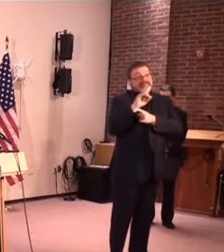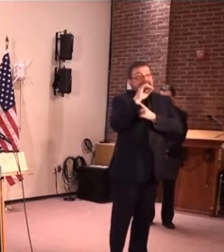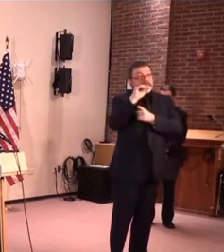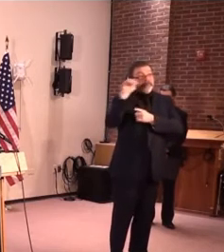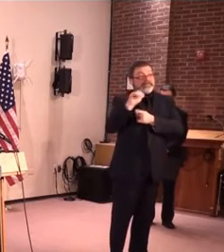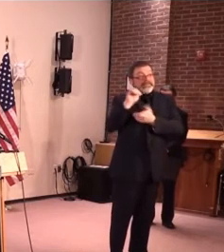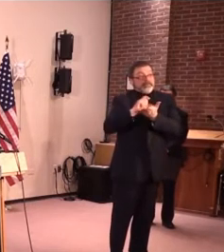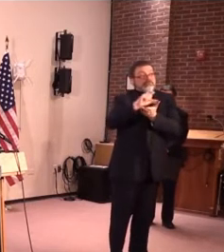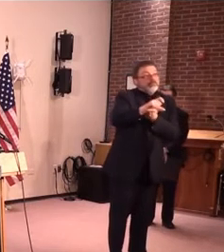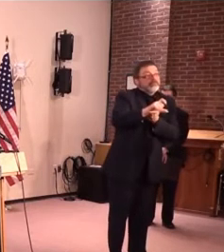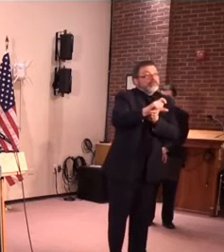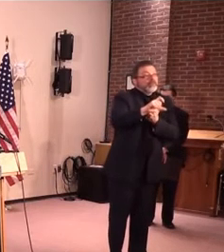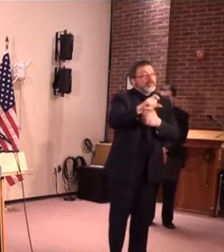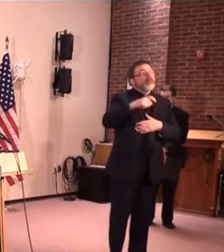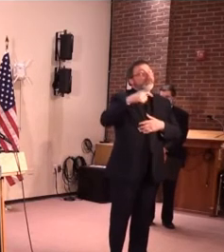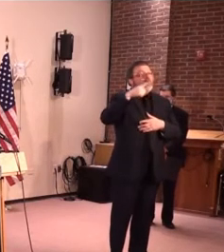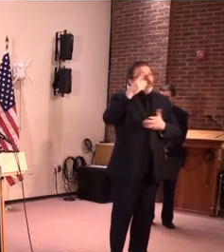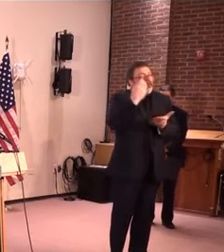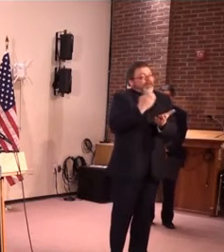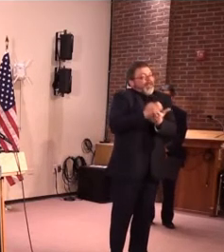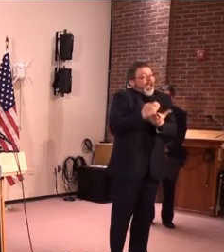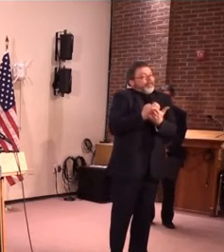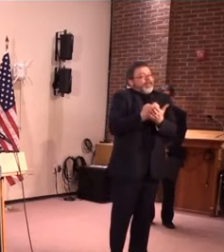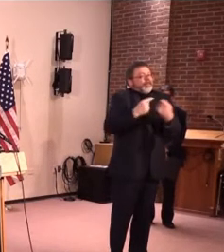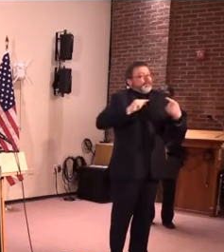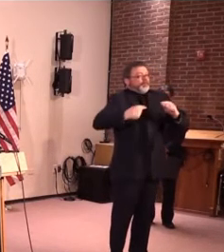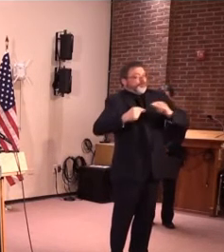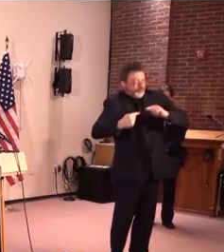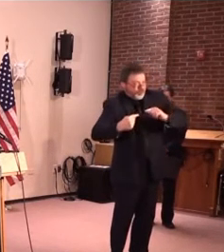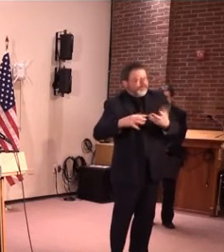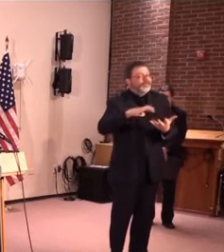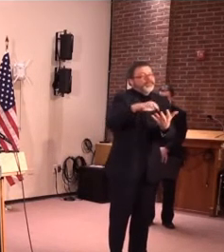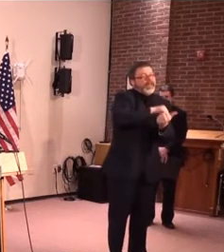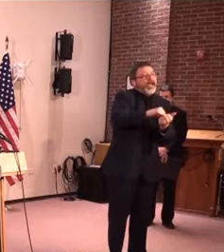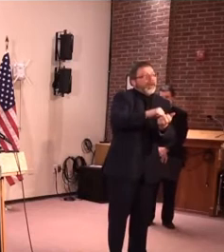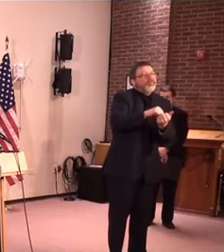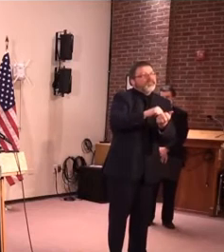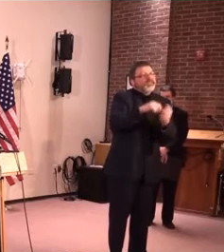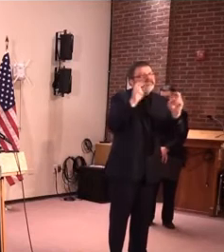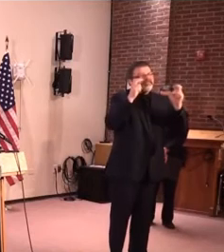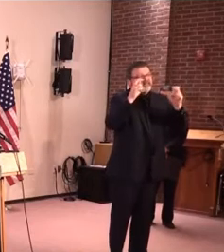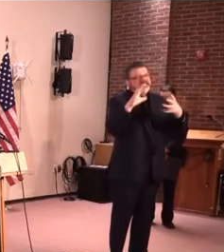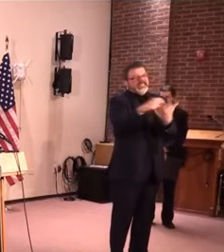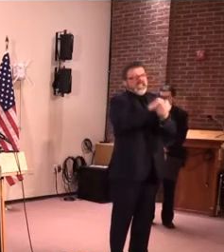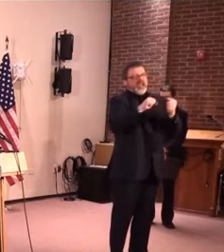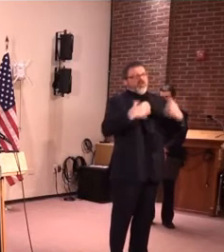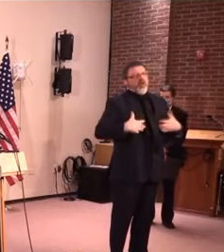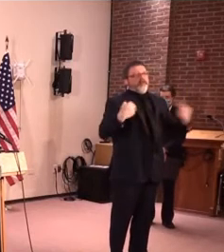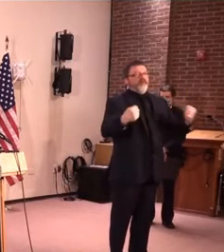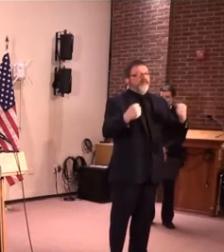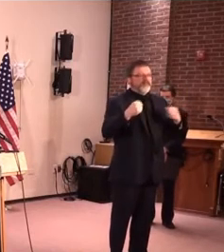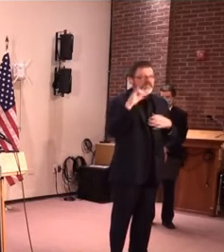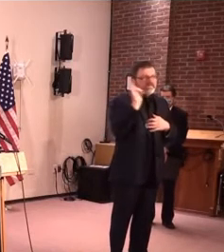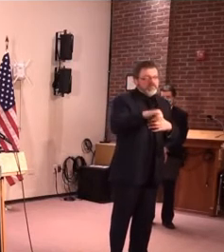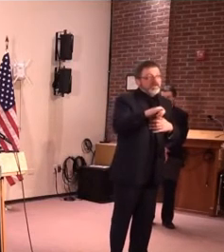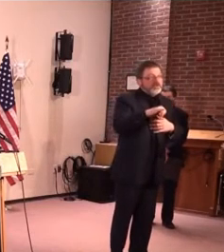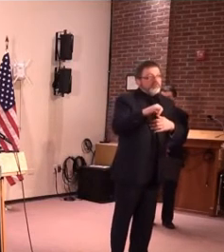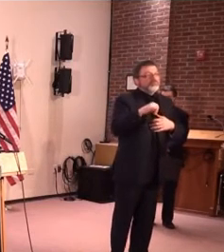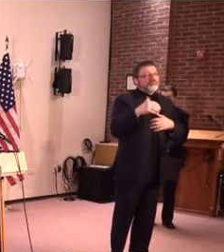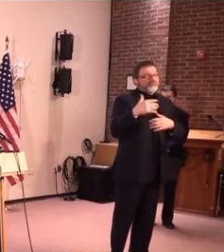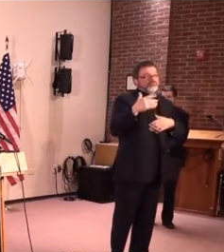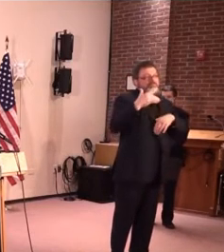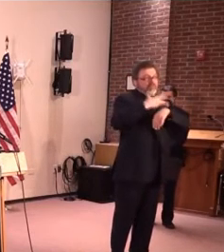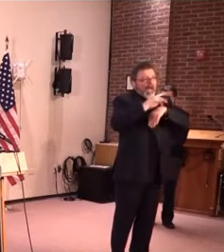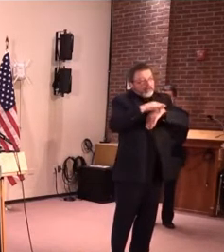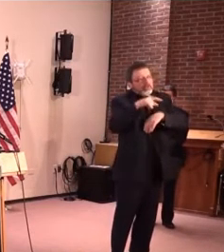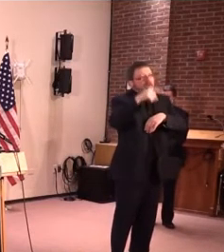low and no interest loans with extended amortizations that will be available to businesses in other sectors.